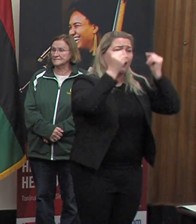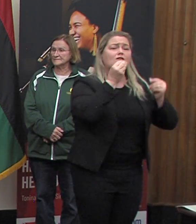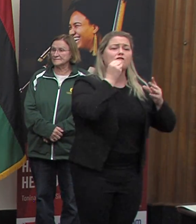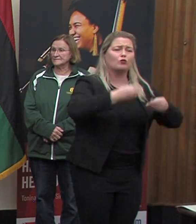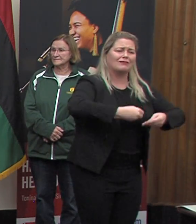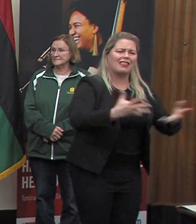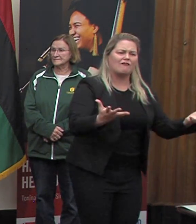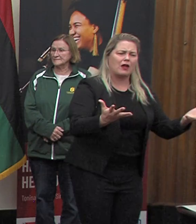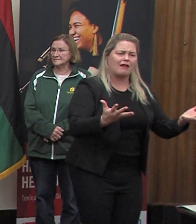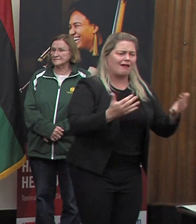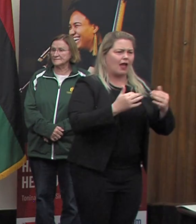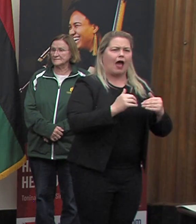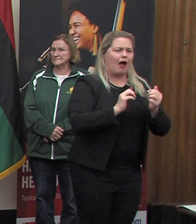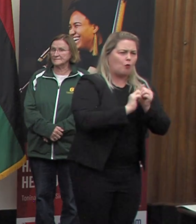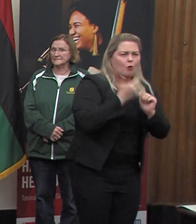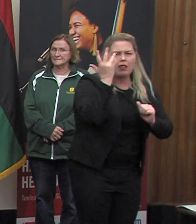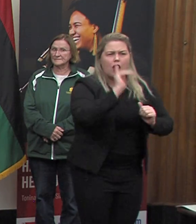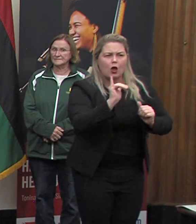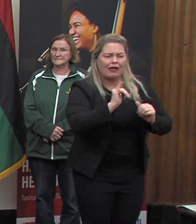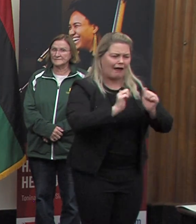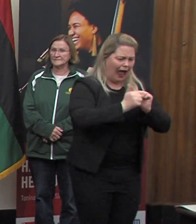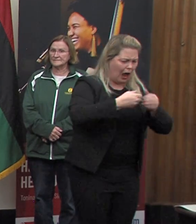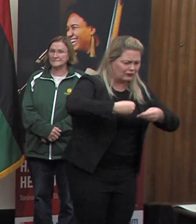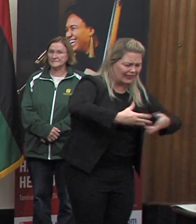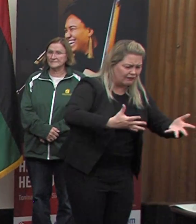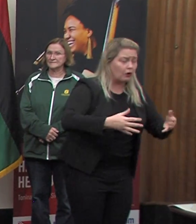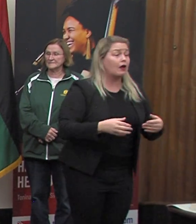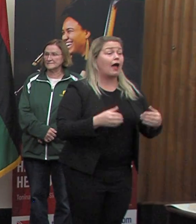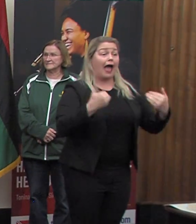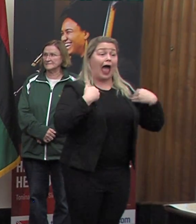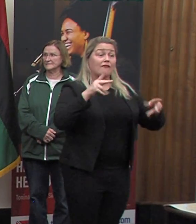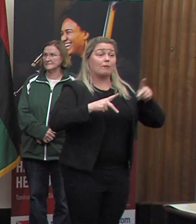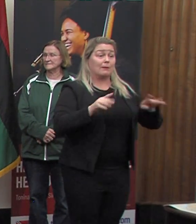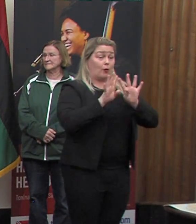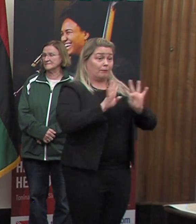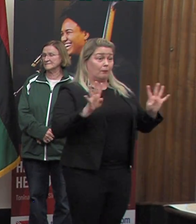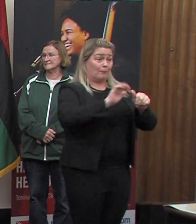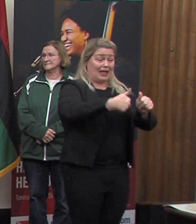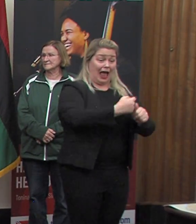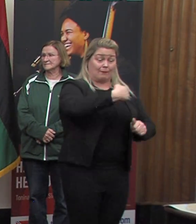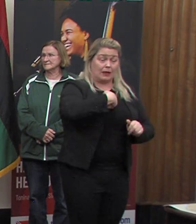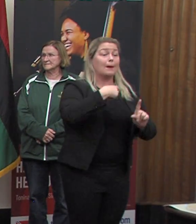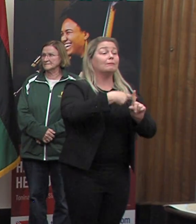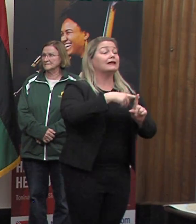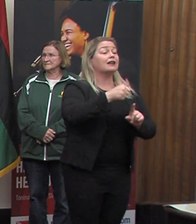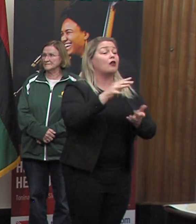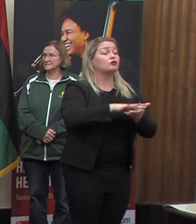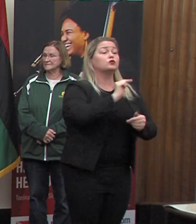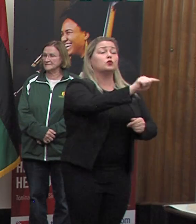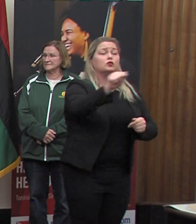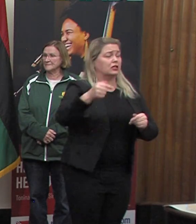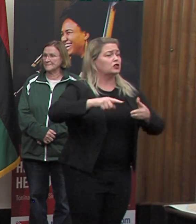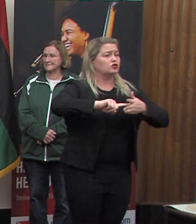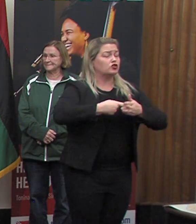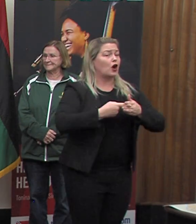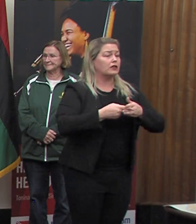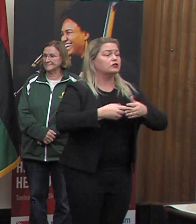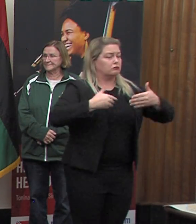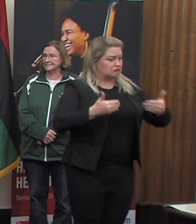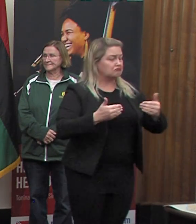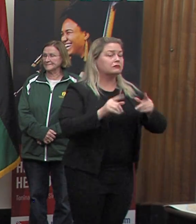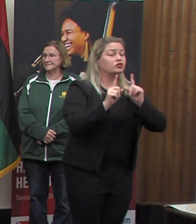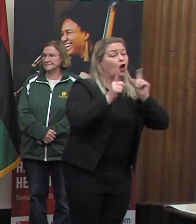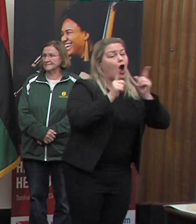to children once the schools closed. The group behind me, as well as the other schools, had already started engaging in some of those